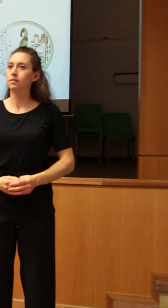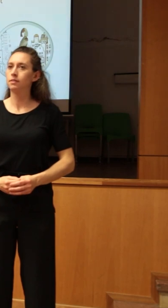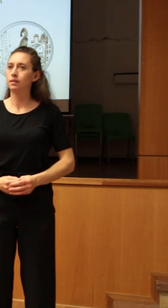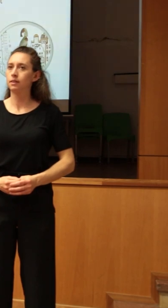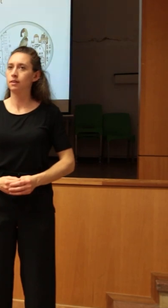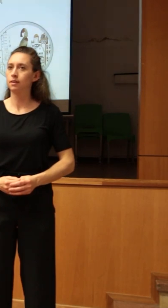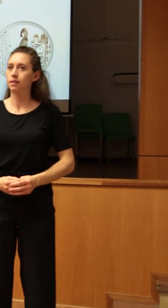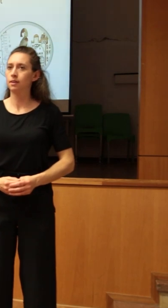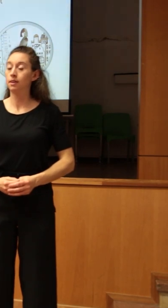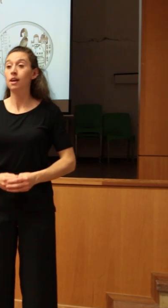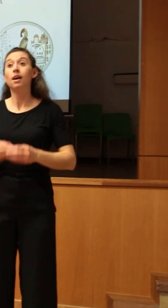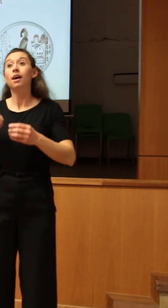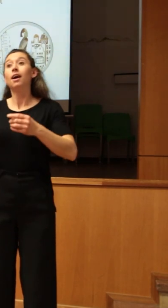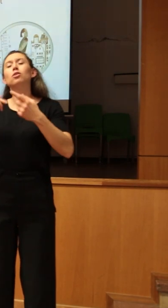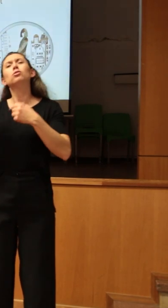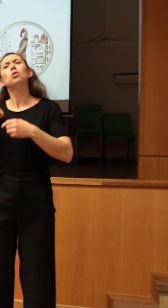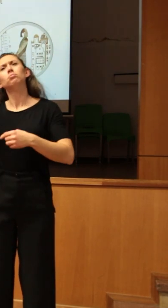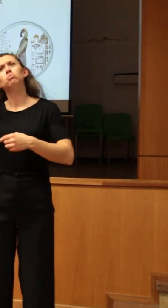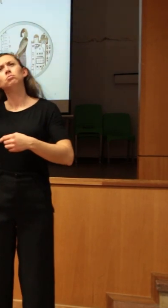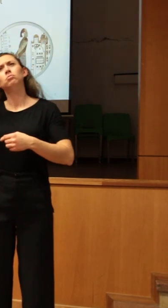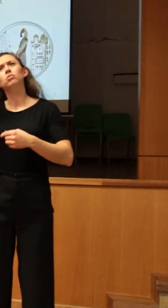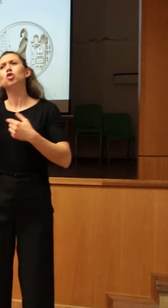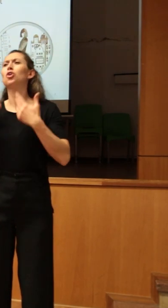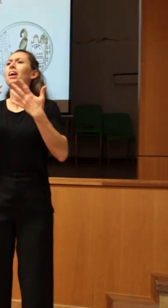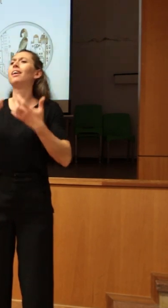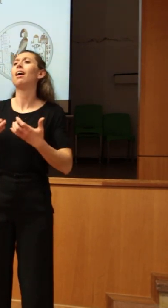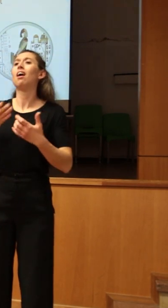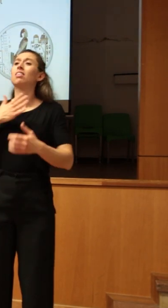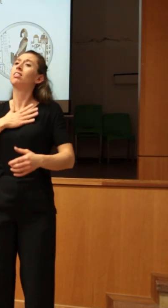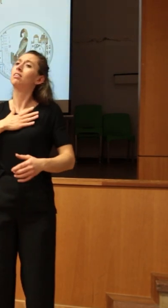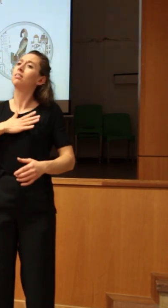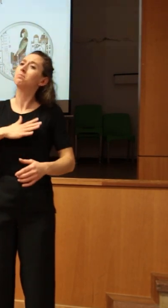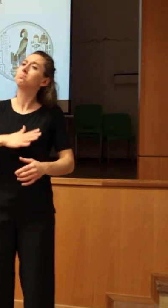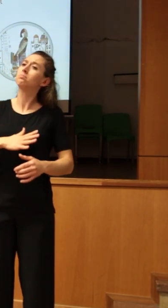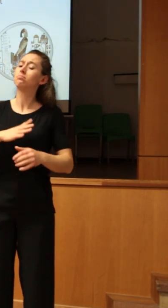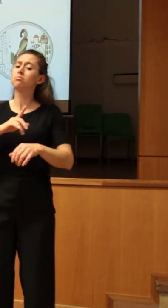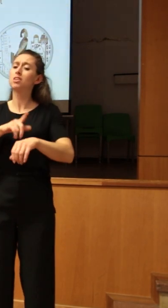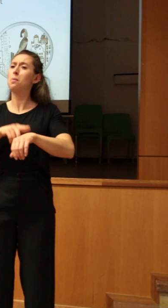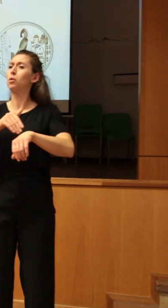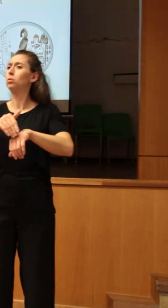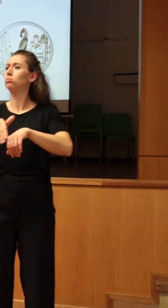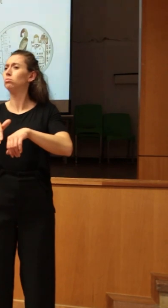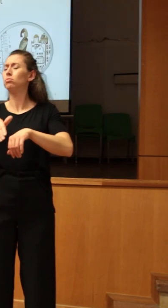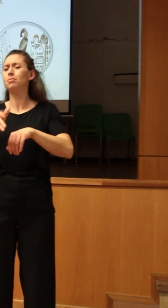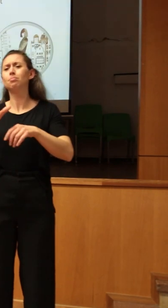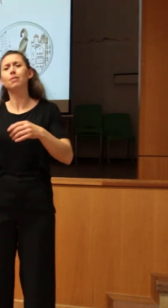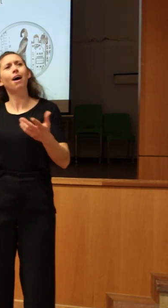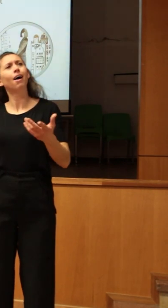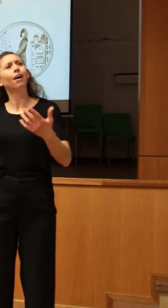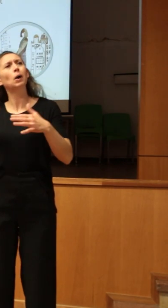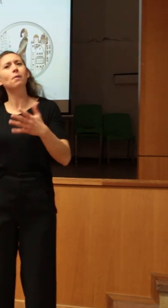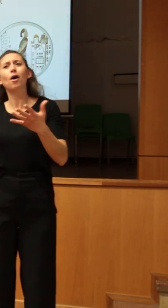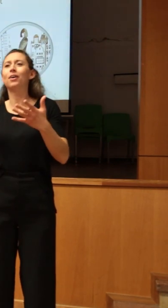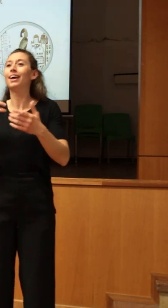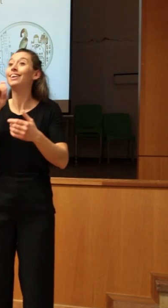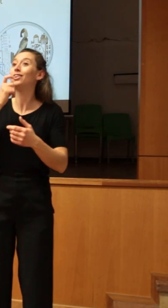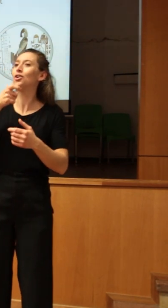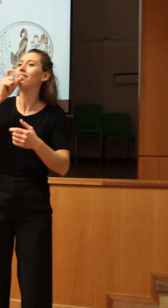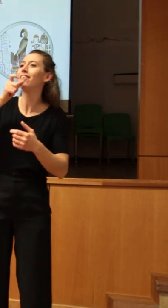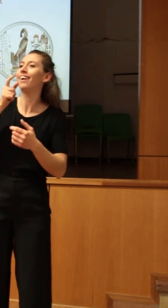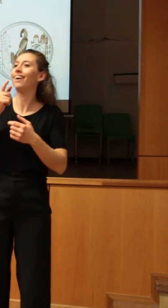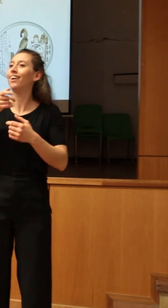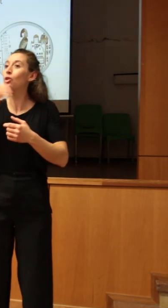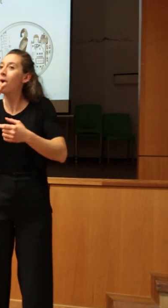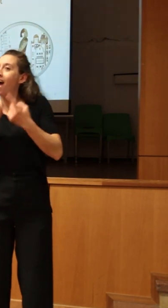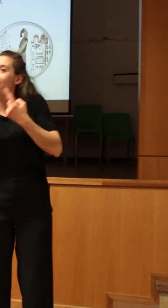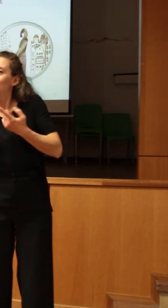something? Y entonces yo pensé, yo lo que quería era como estar tranquila también, tener mi tiempo, ¿no? Y yo dije, ¿no sería lindo ahora tener un café o algo, tomar algo?